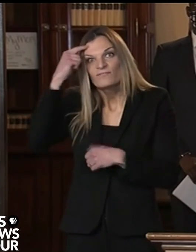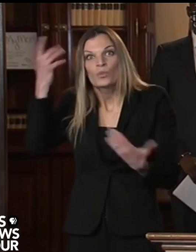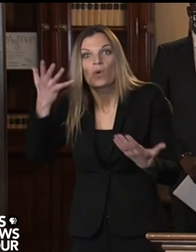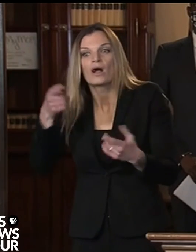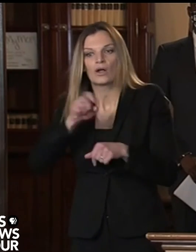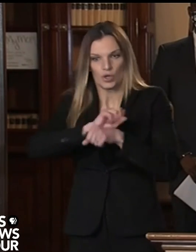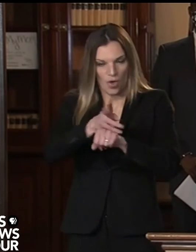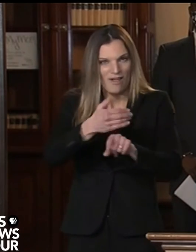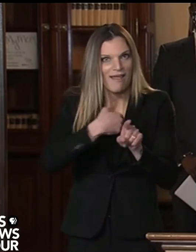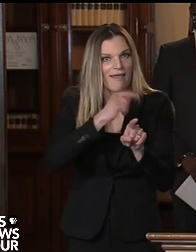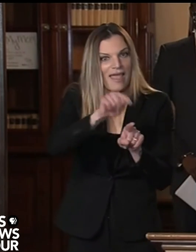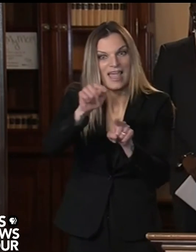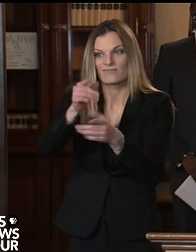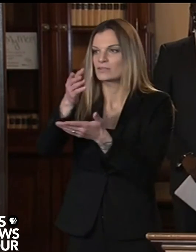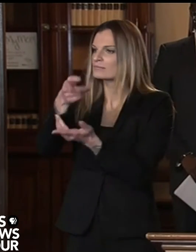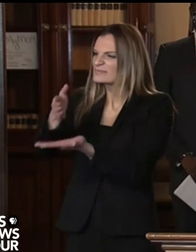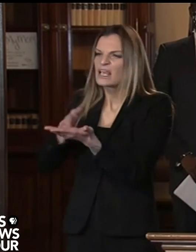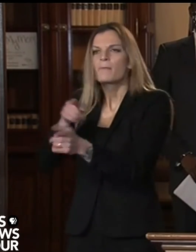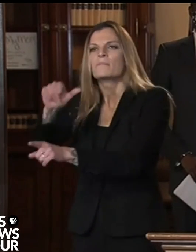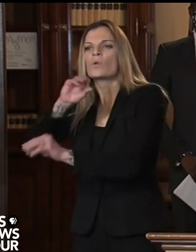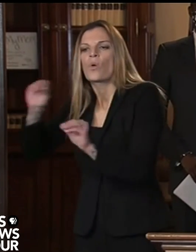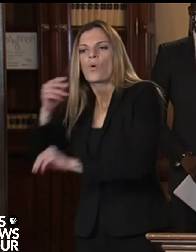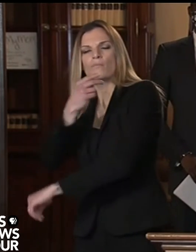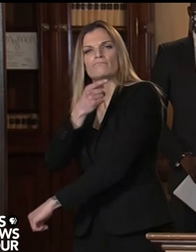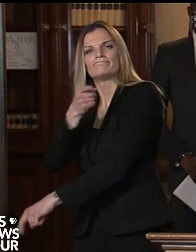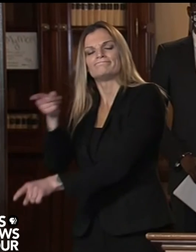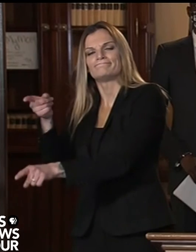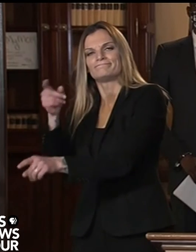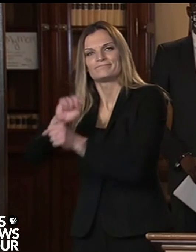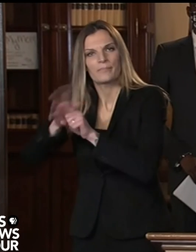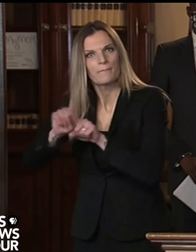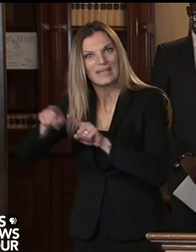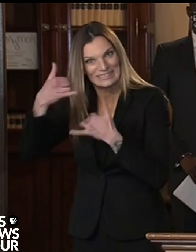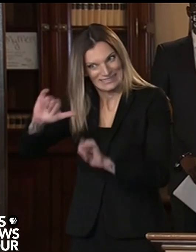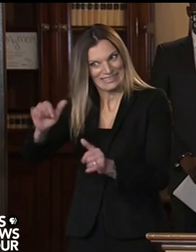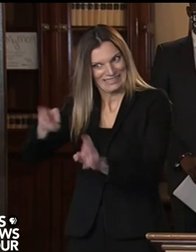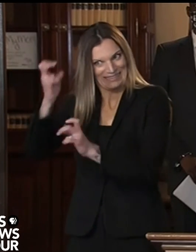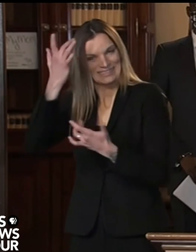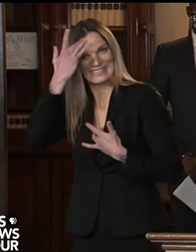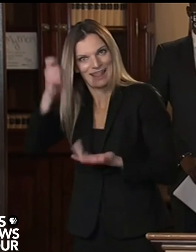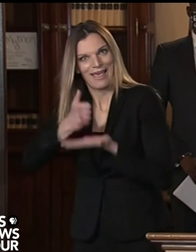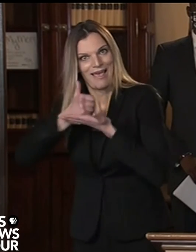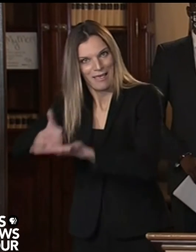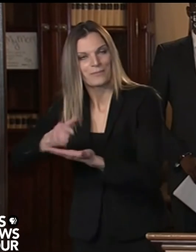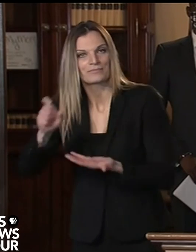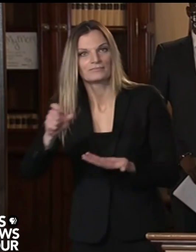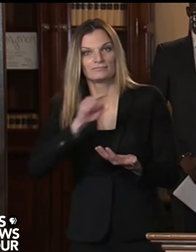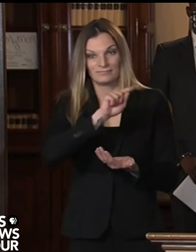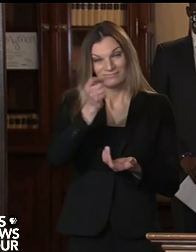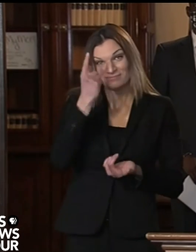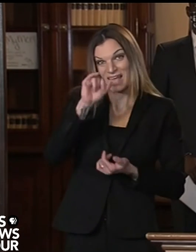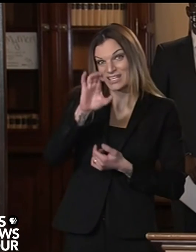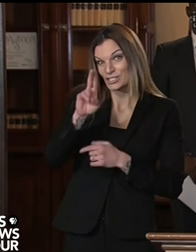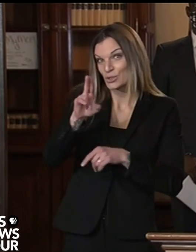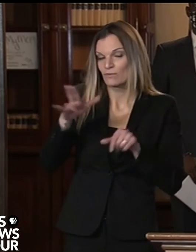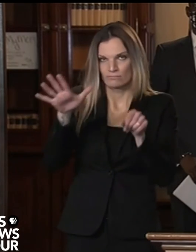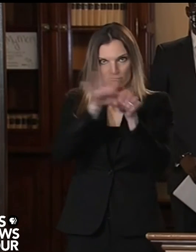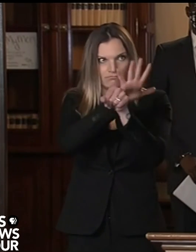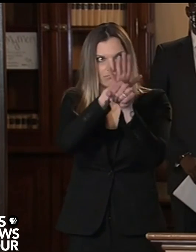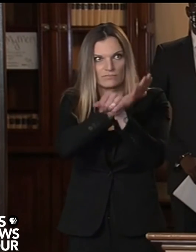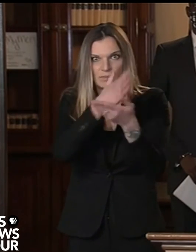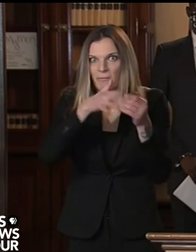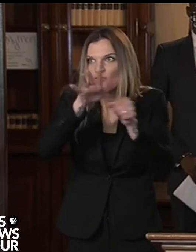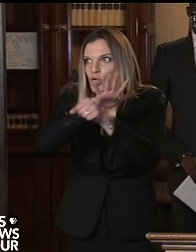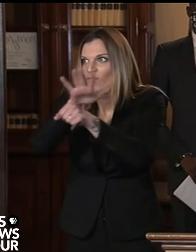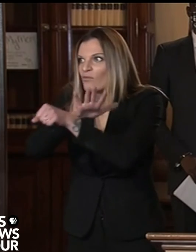at capacity. Currently, 81% of hospital ICU beds are full. We are continuing to work with our